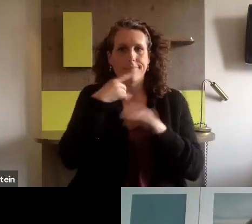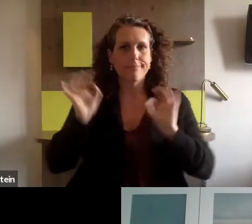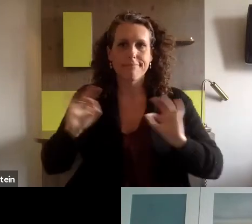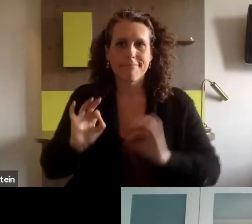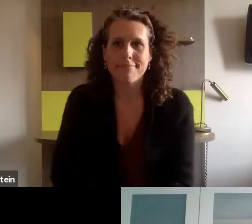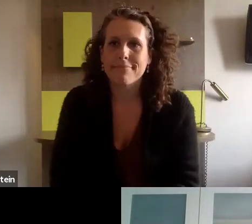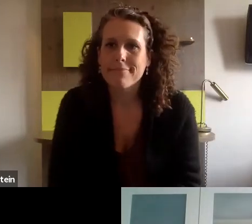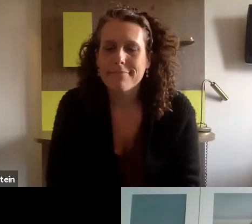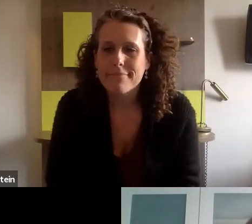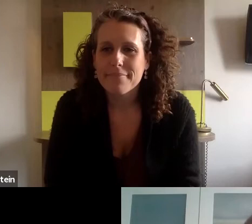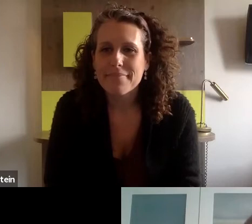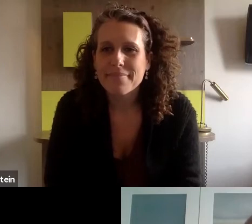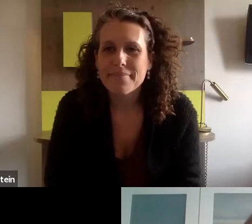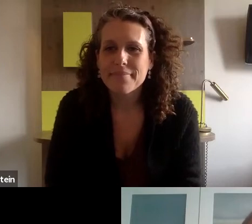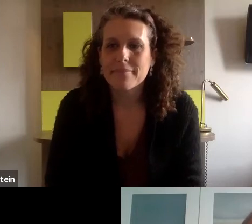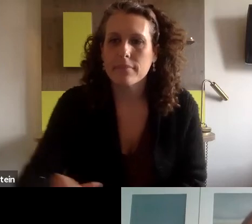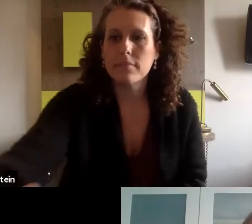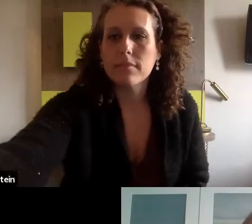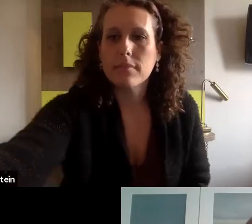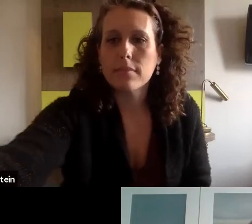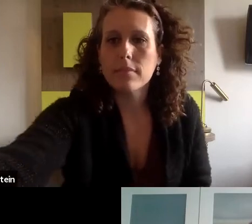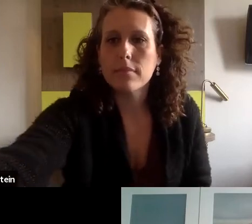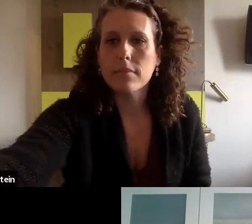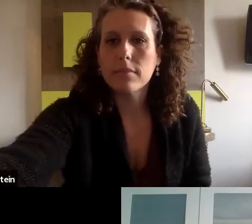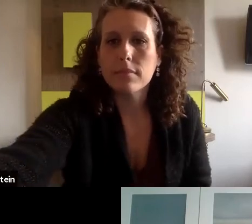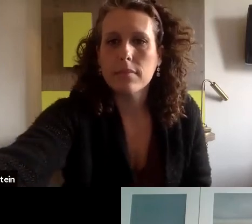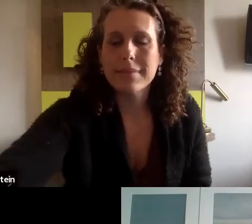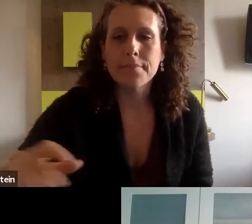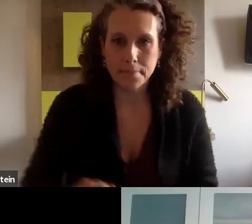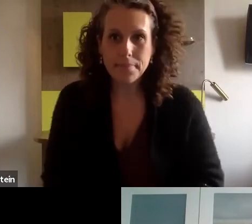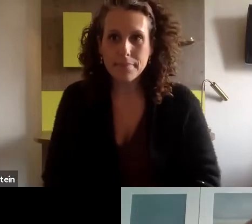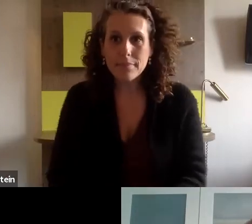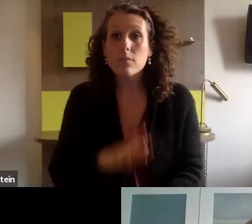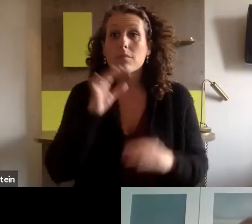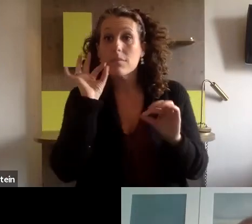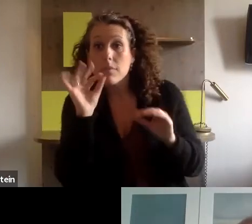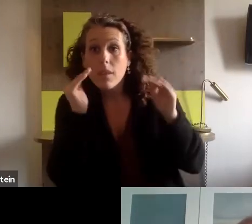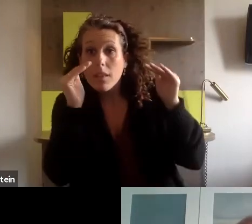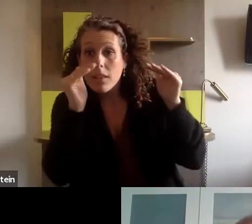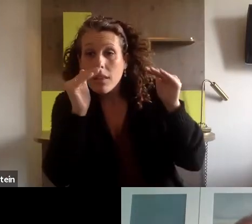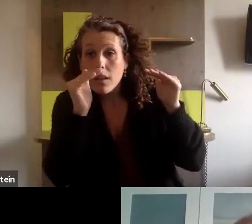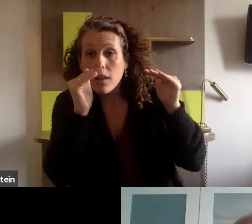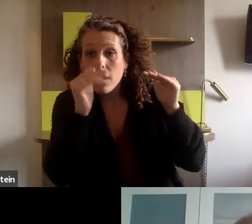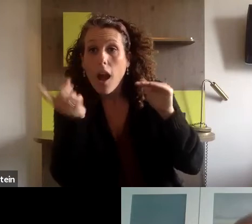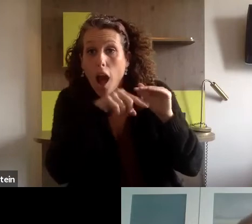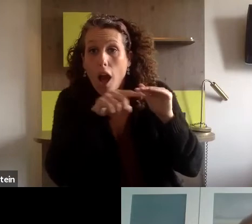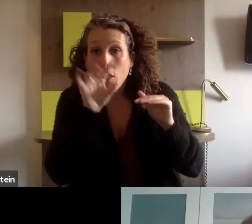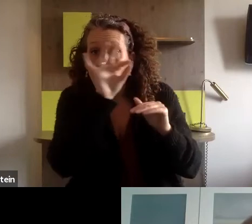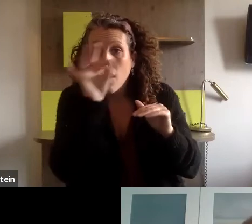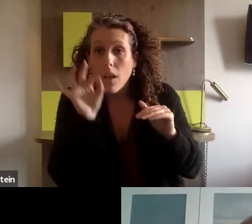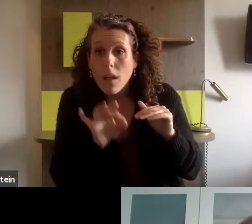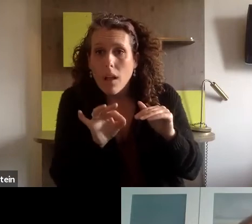Okay. Yeah. Good. Thank you. Okay, I have another question from